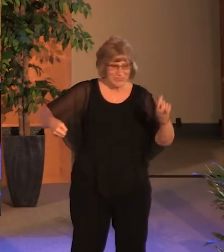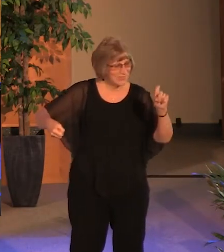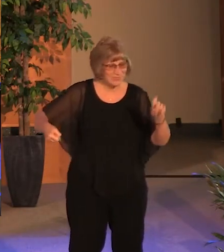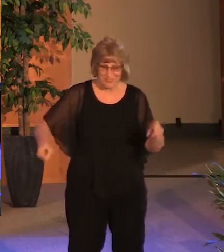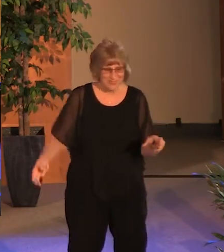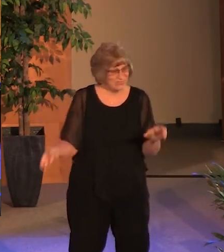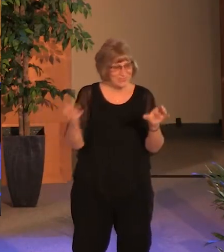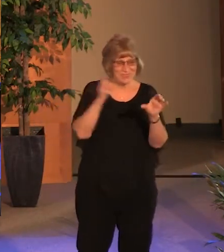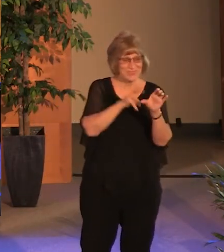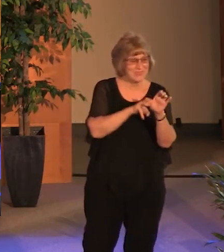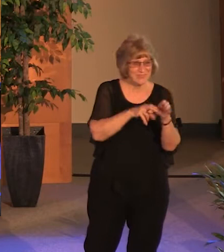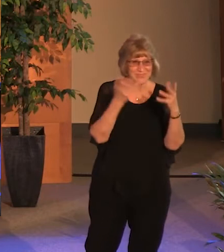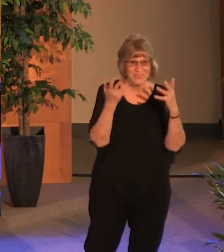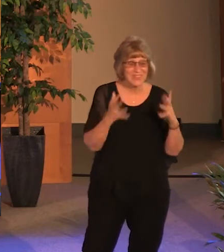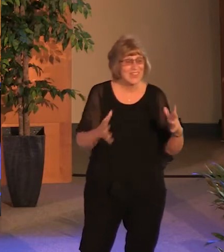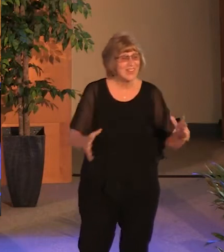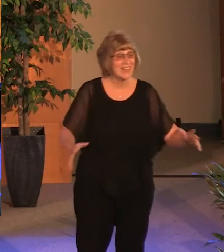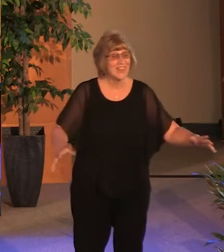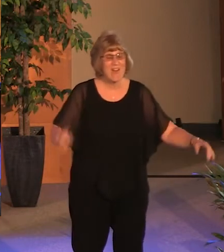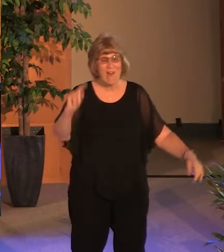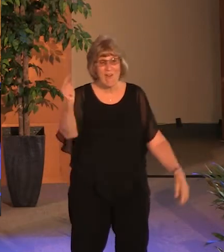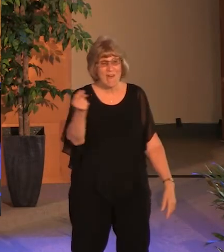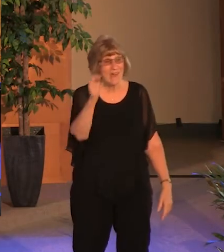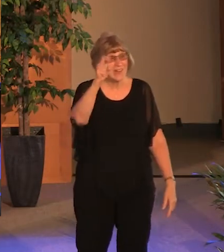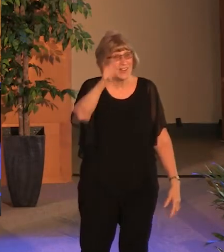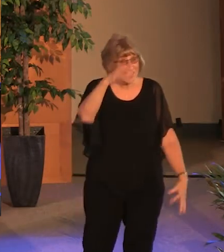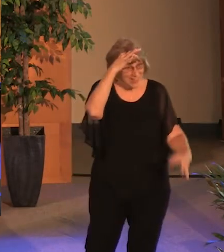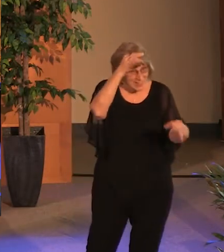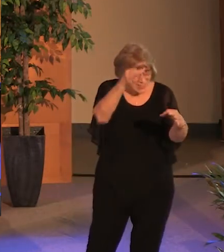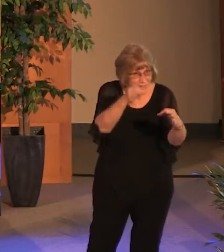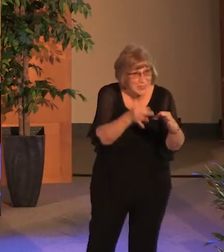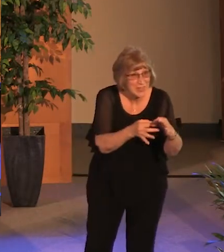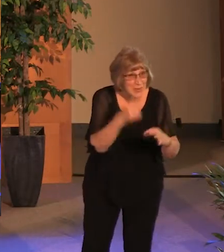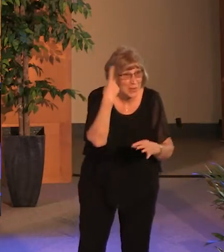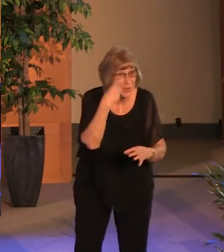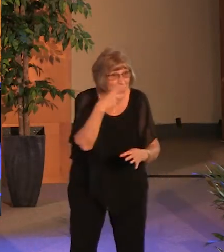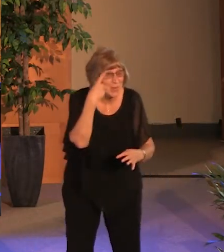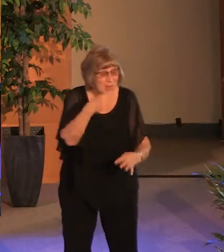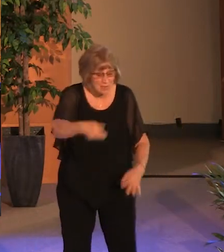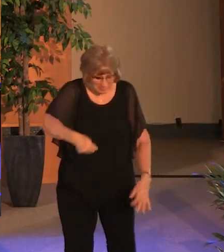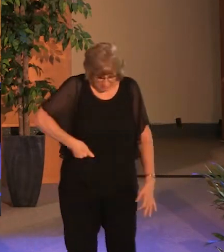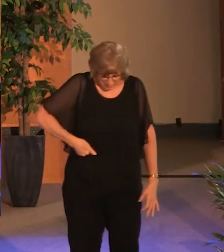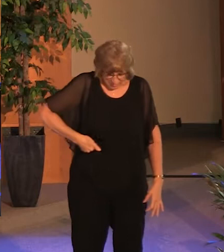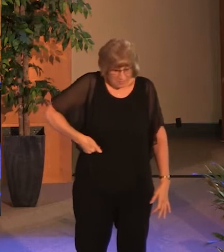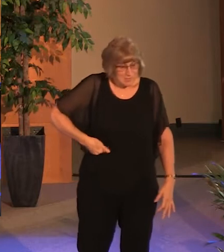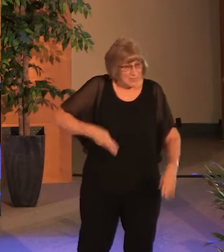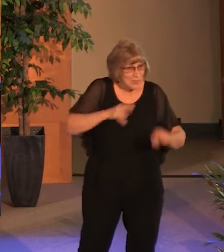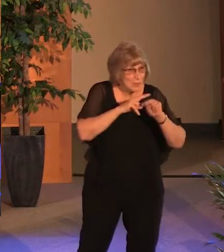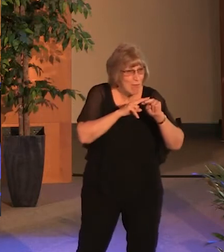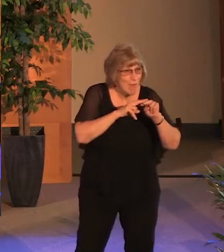on board. All you need is faith to hear the diesels